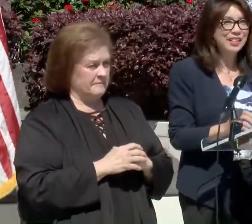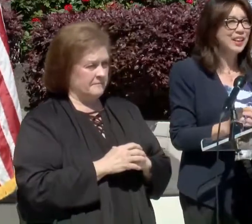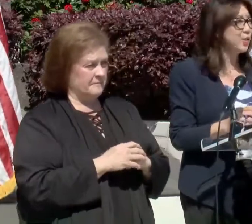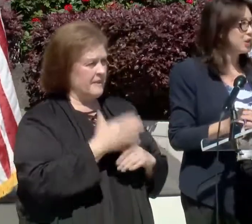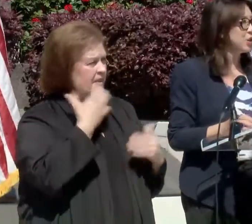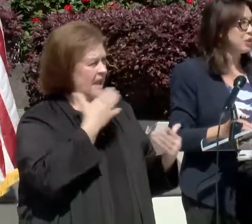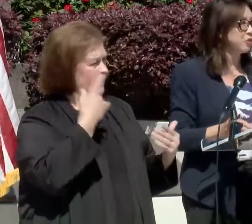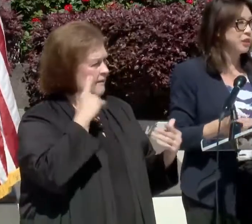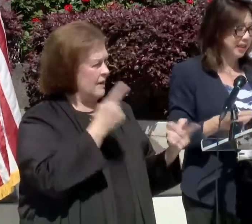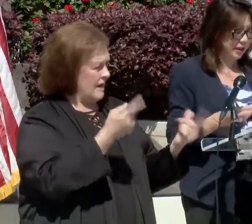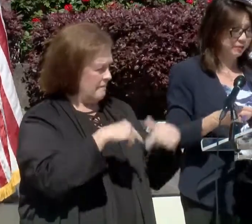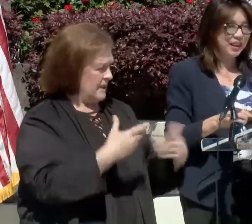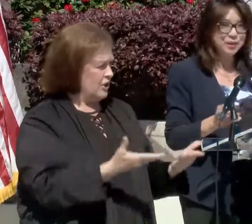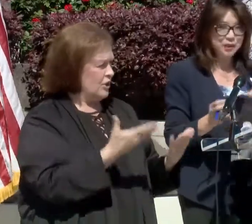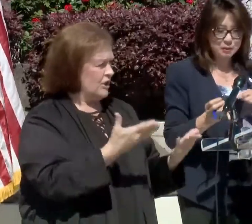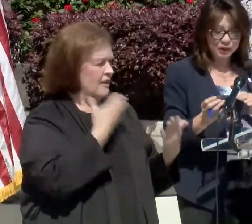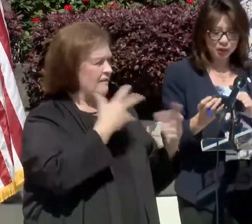All right. Thank you all so much for being here. Thank you very much.